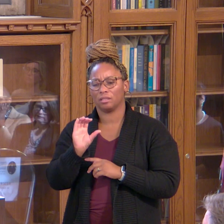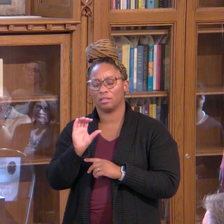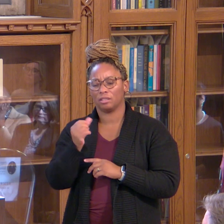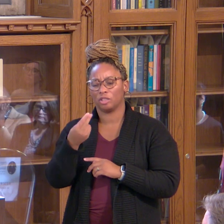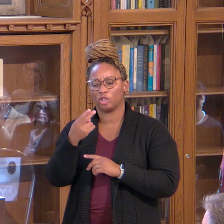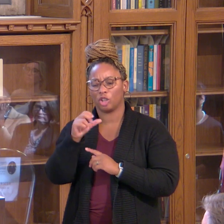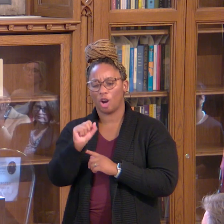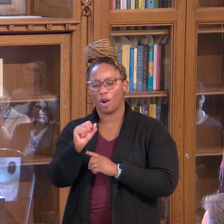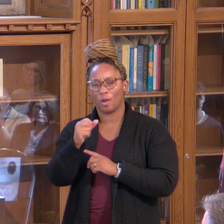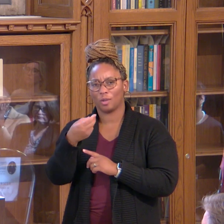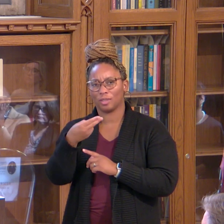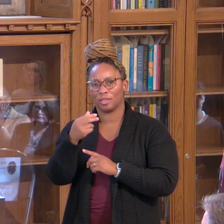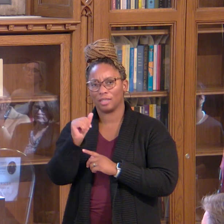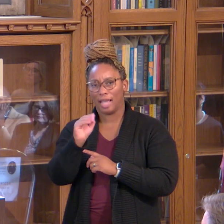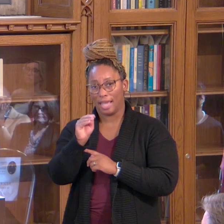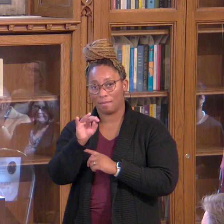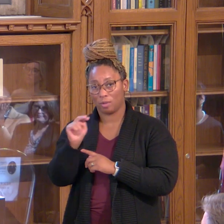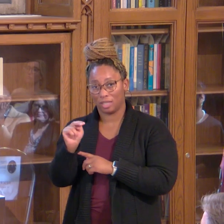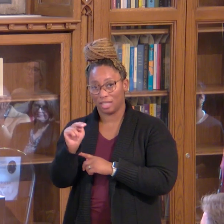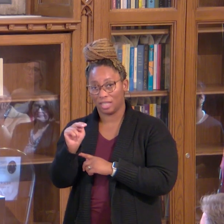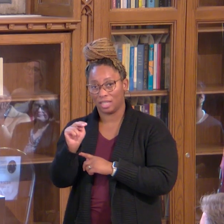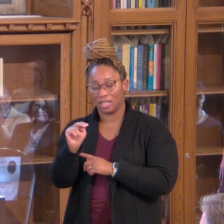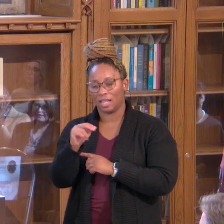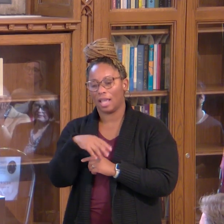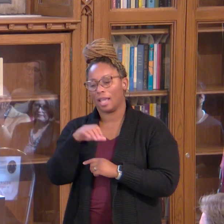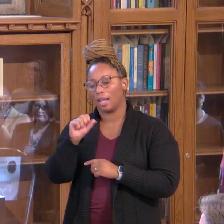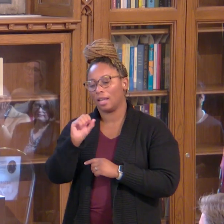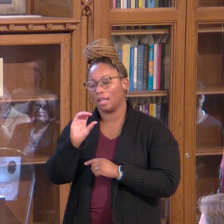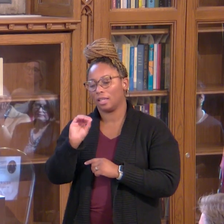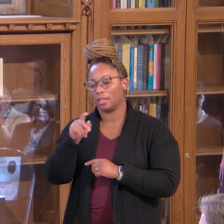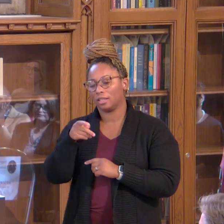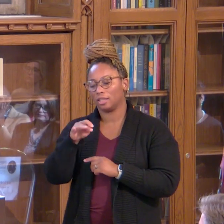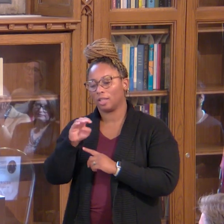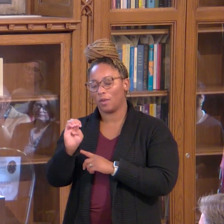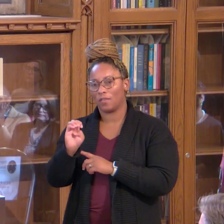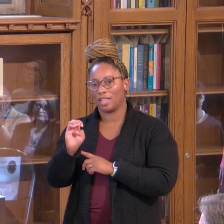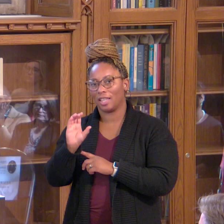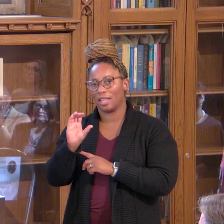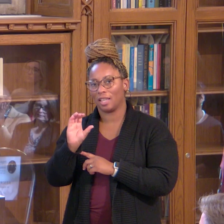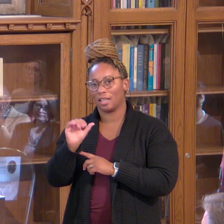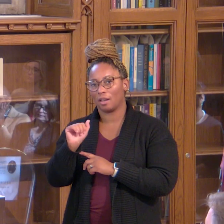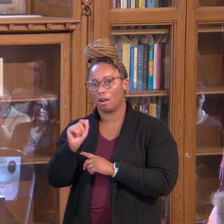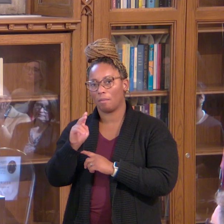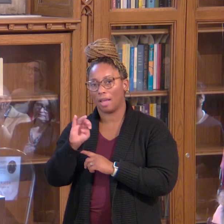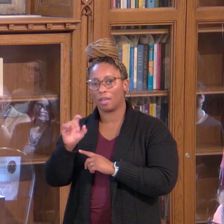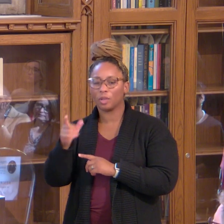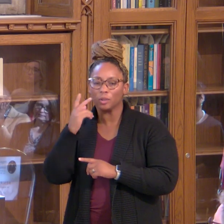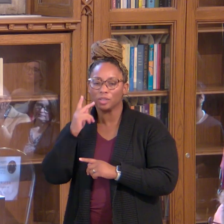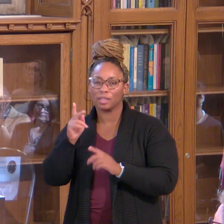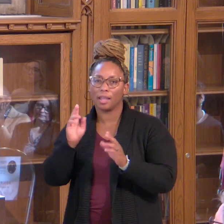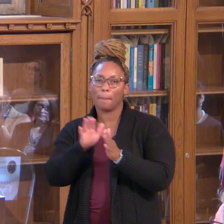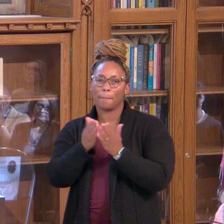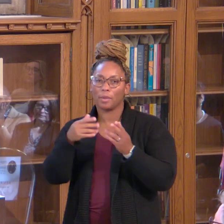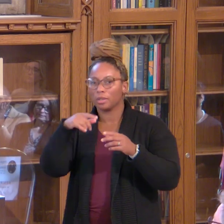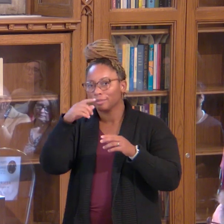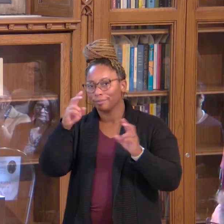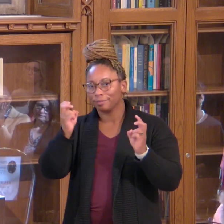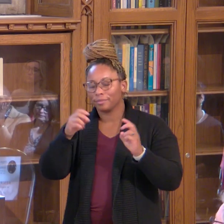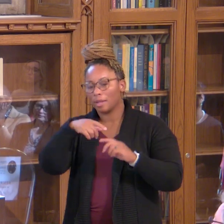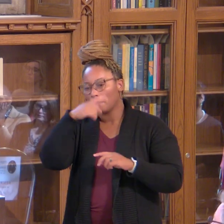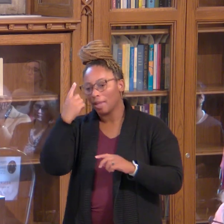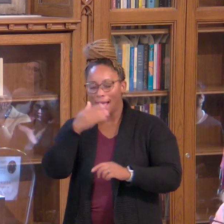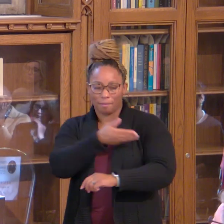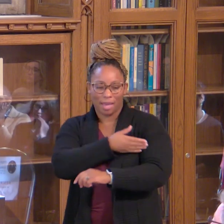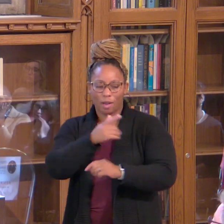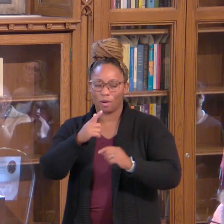Hamilton's and um stey Carmichael's book black power you'll see that they really Define it in a variety of